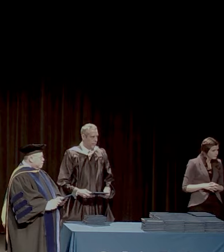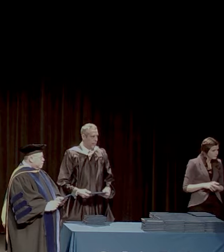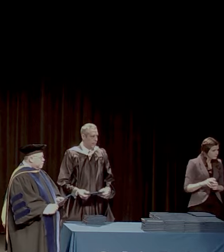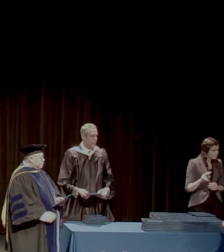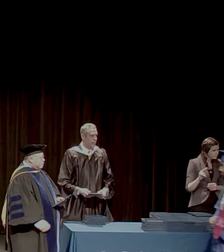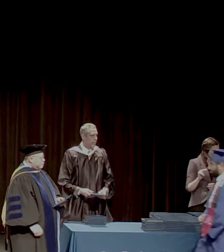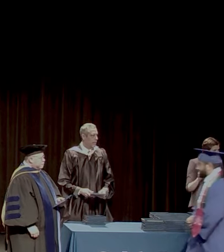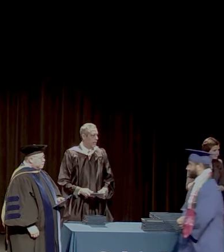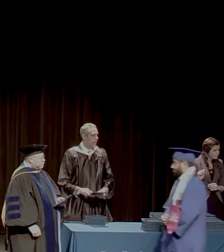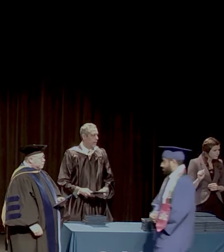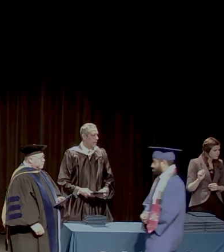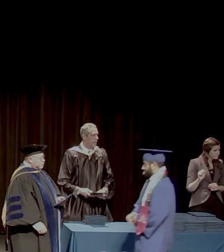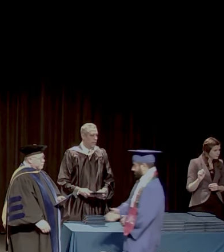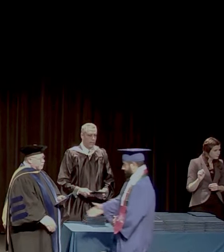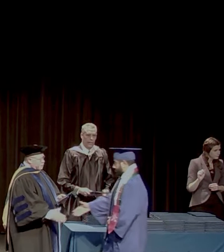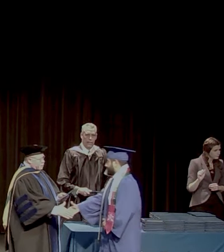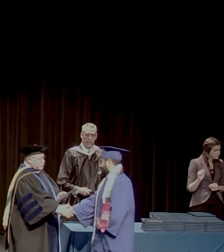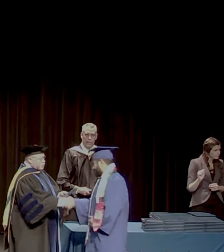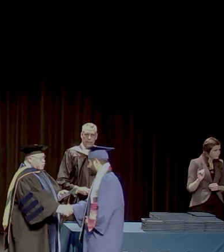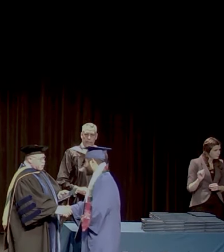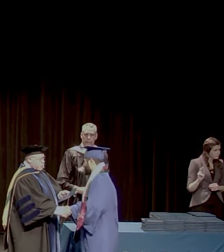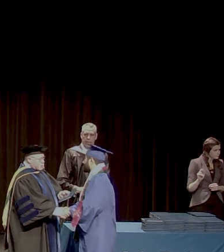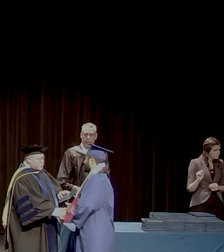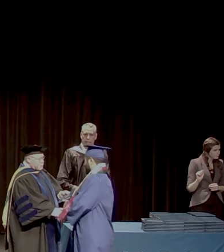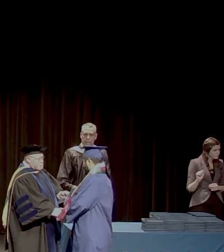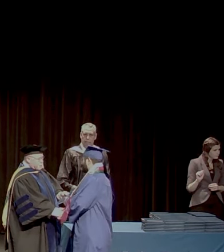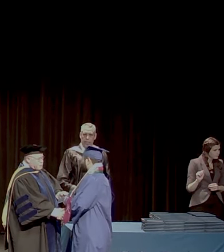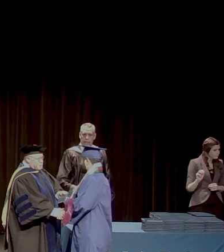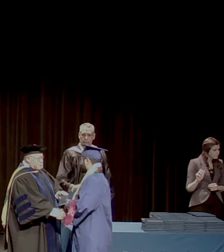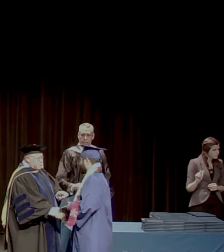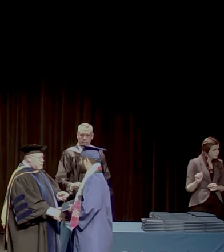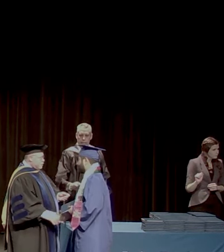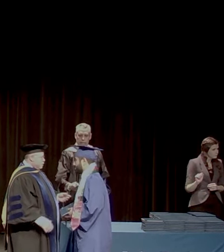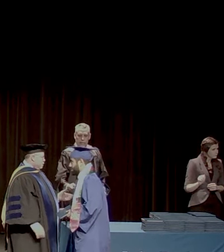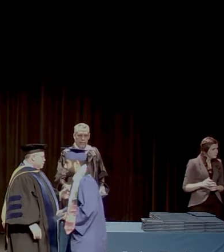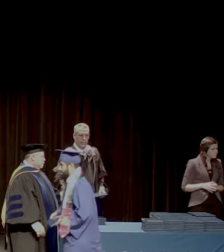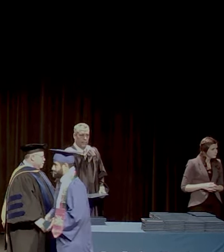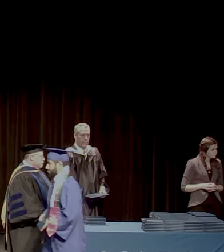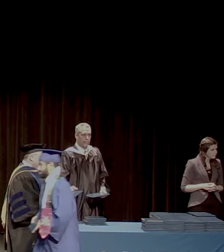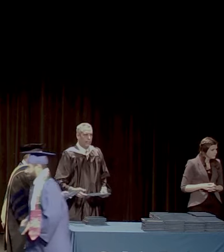Nasser Allah Al-Krani, Associate in Applied Science, Simulation Technology.